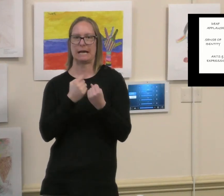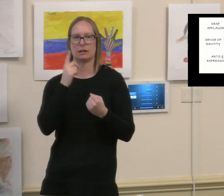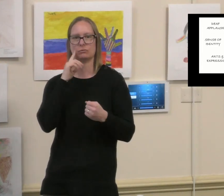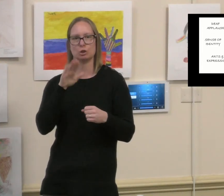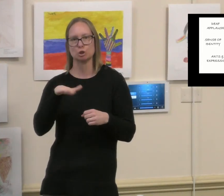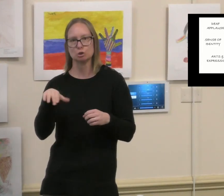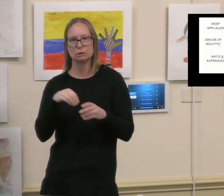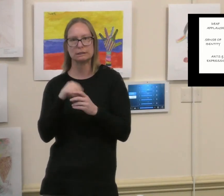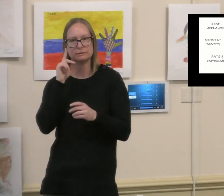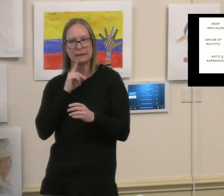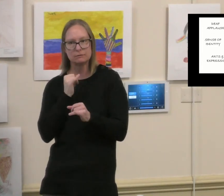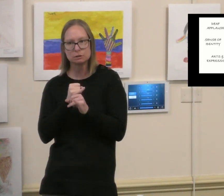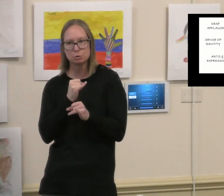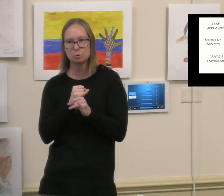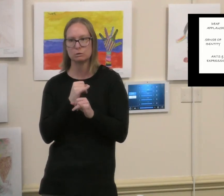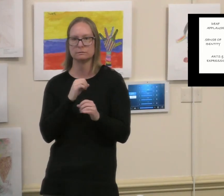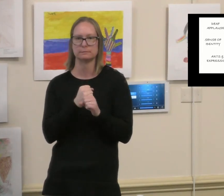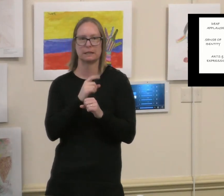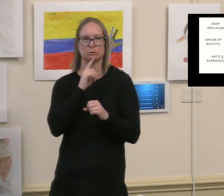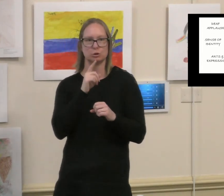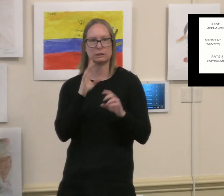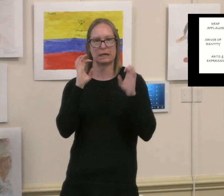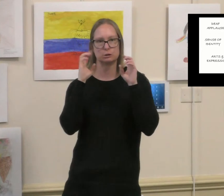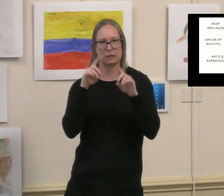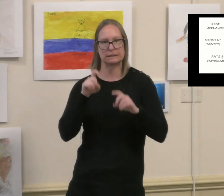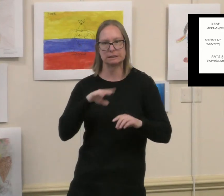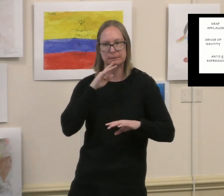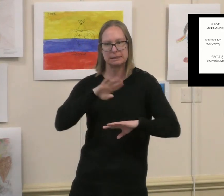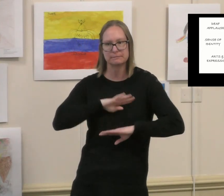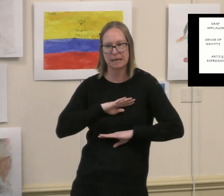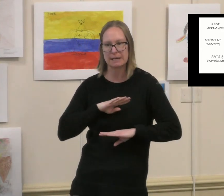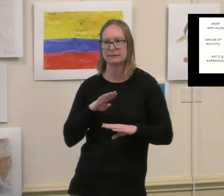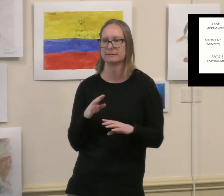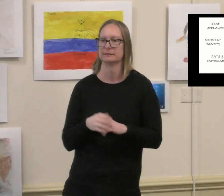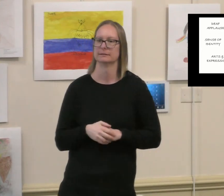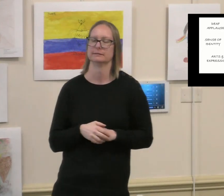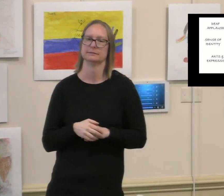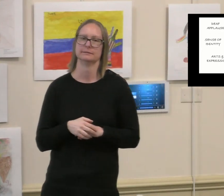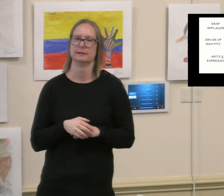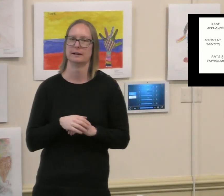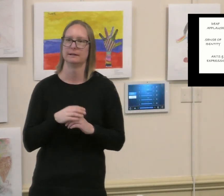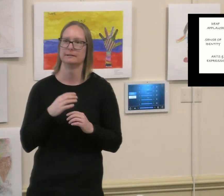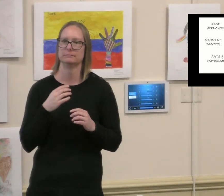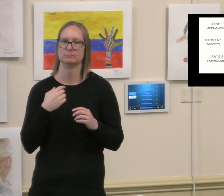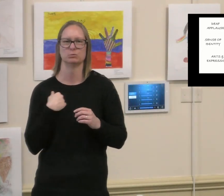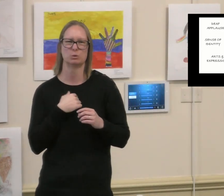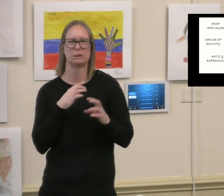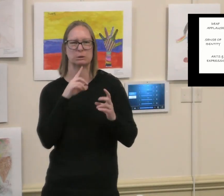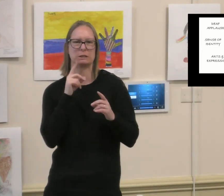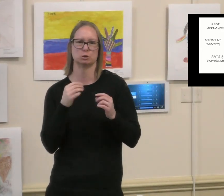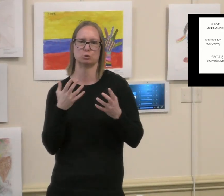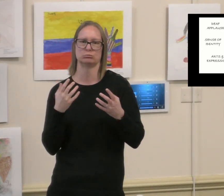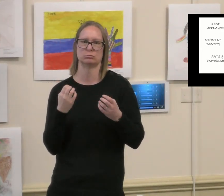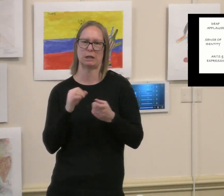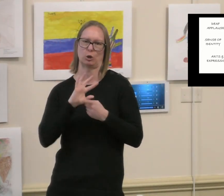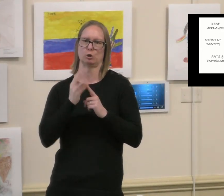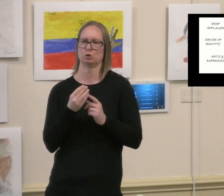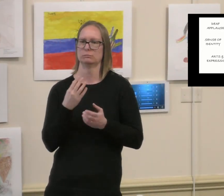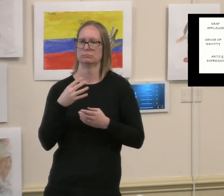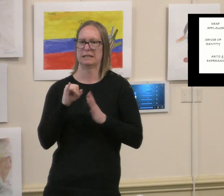how we advocate for children in deaf schools. We're making sure that their educational needs are being met. So we really do